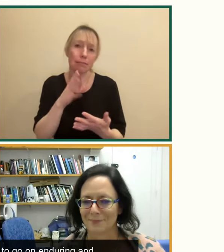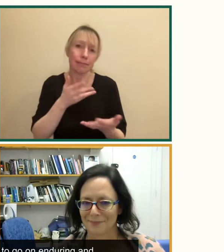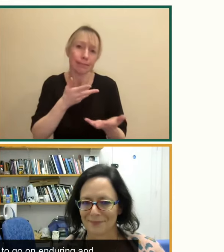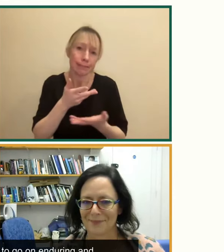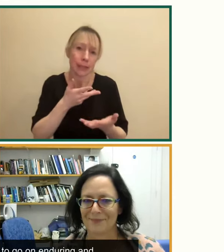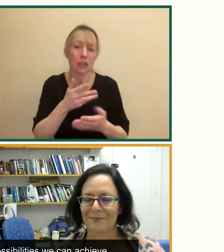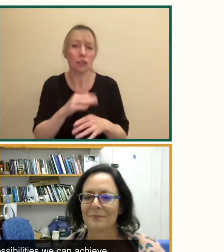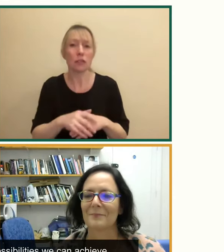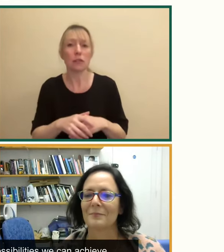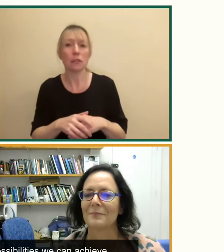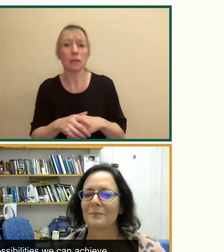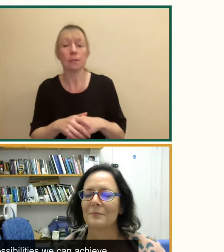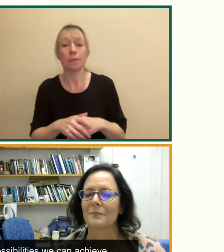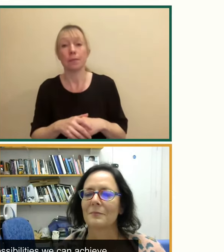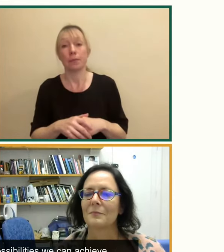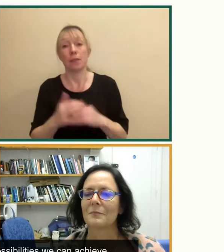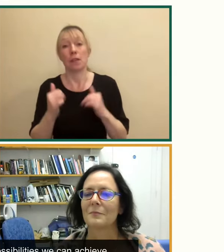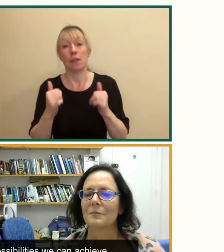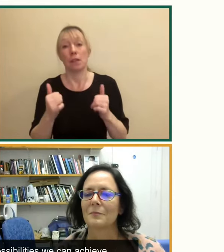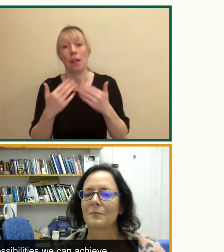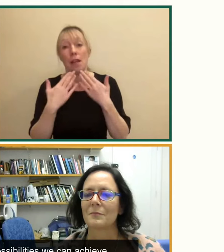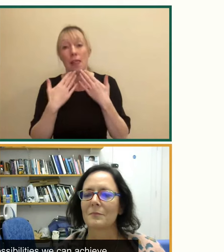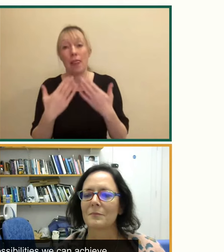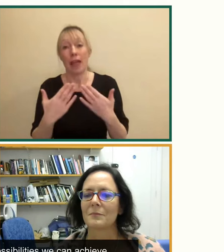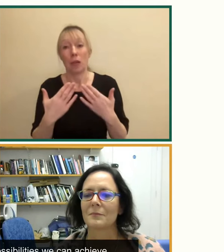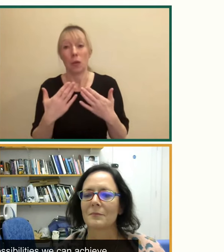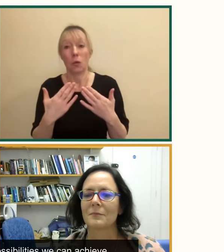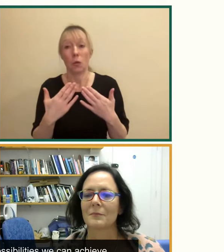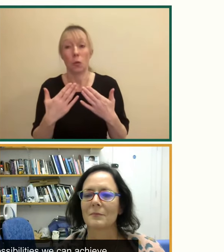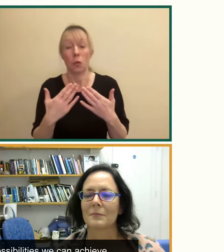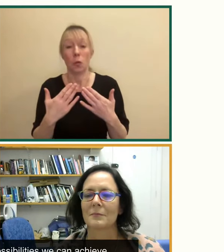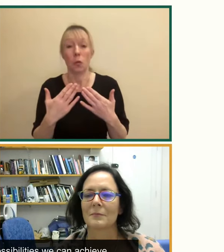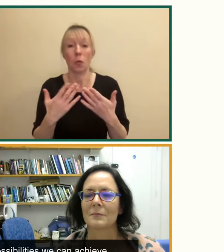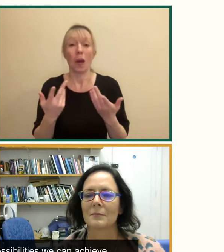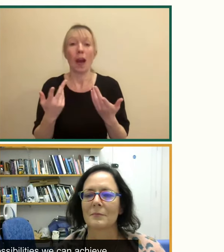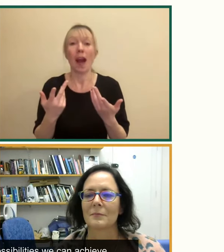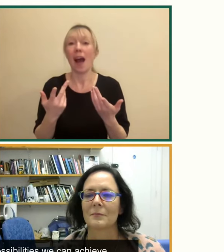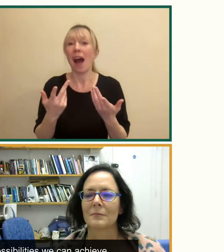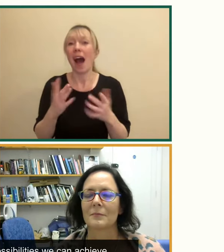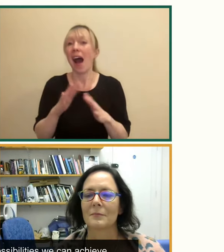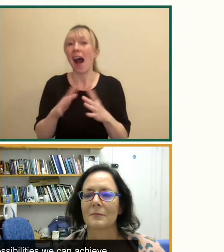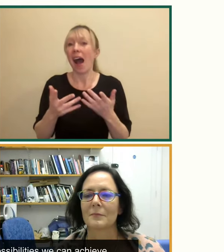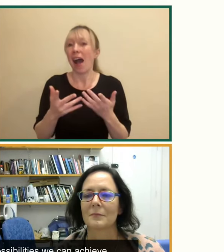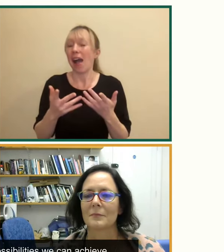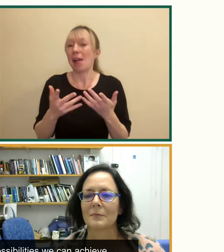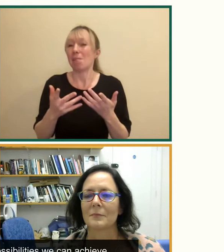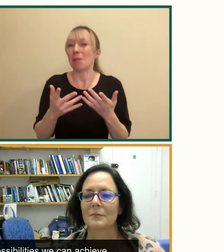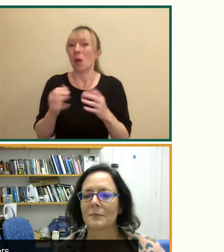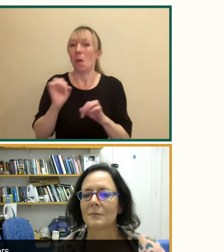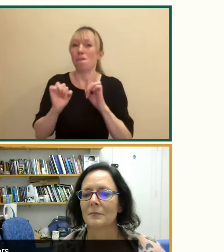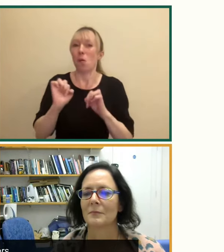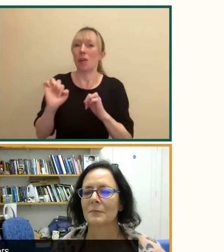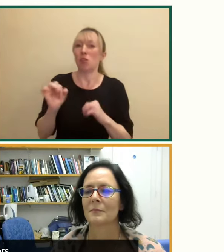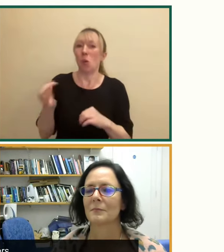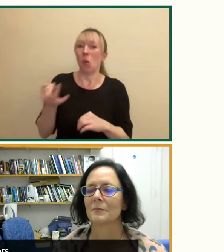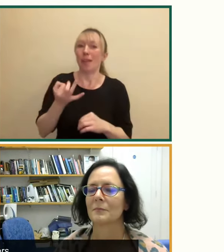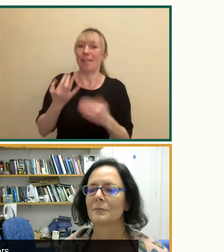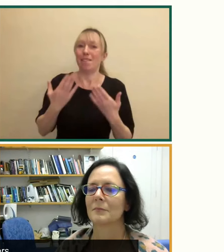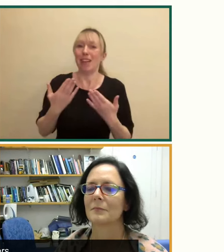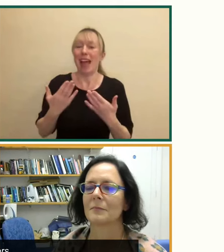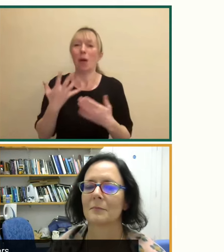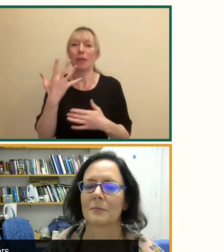you. I'm actually going to take the chair's kind of prerogative and duck the question for now, primarily because we have 5 minutes before we start taking in